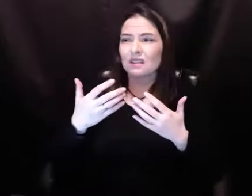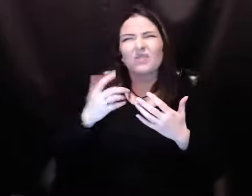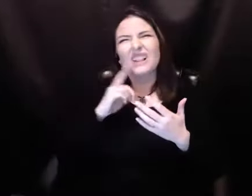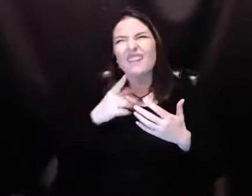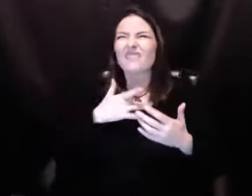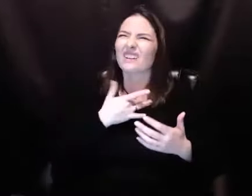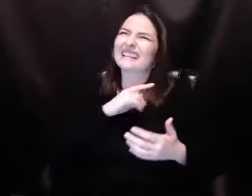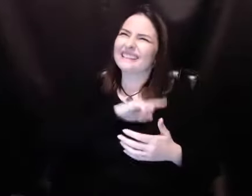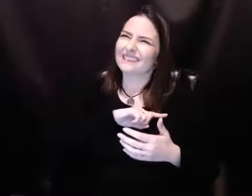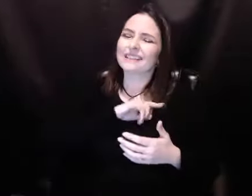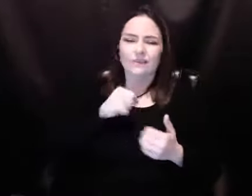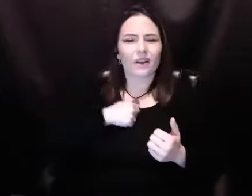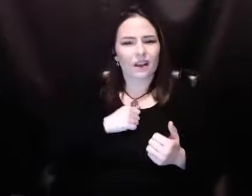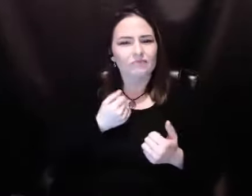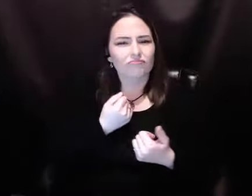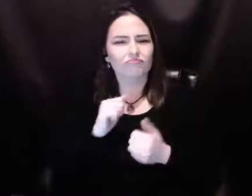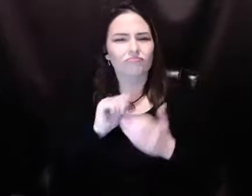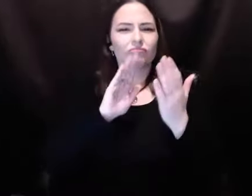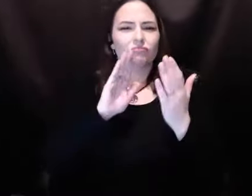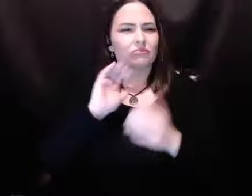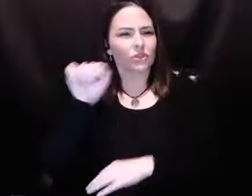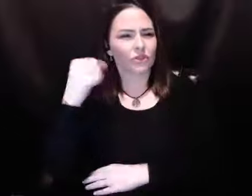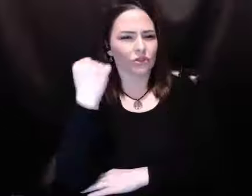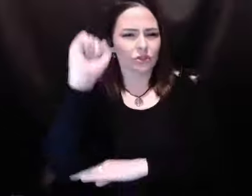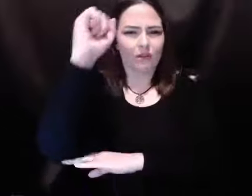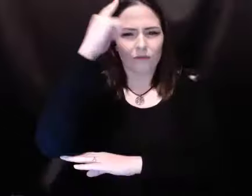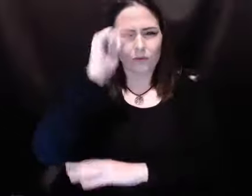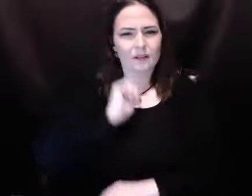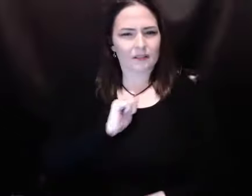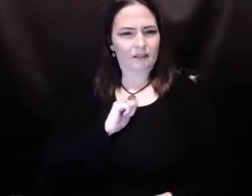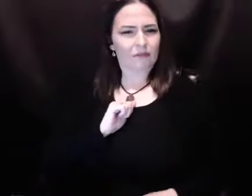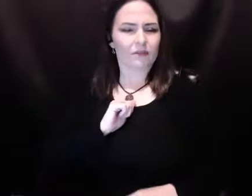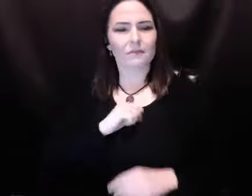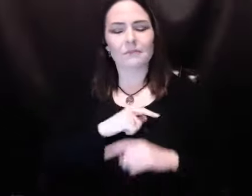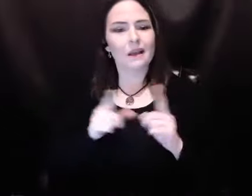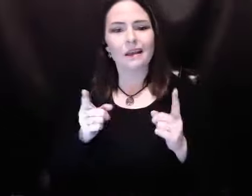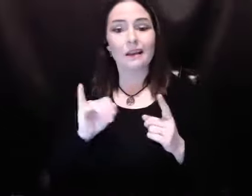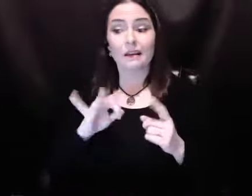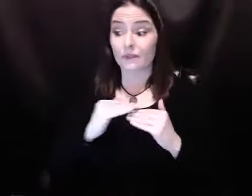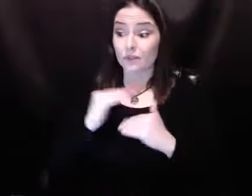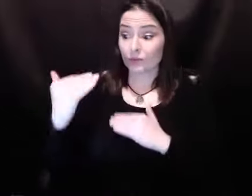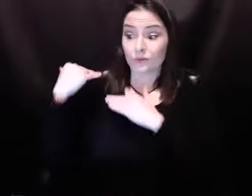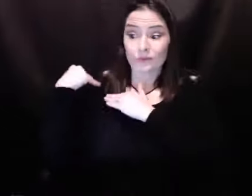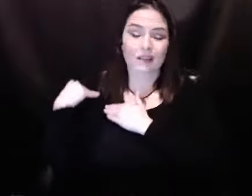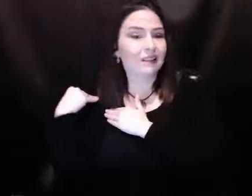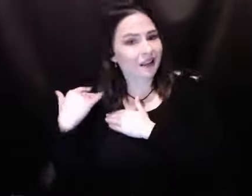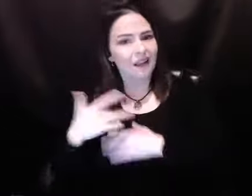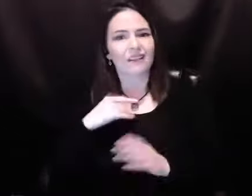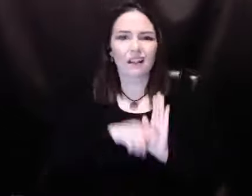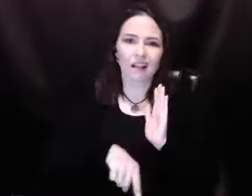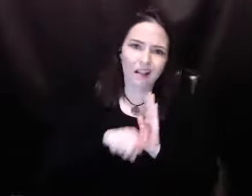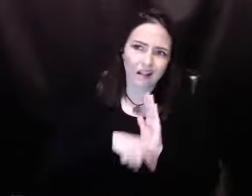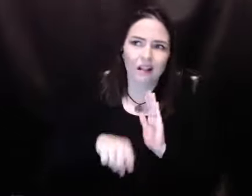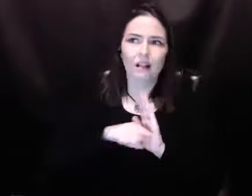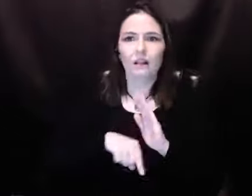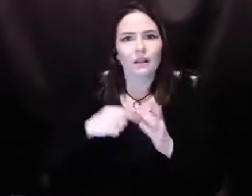or express my feelings because it hurt so much. I found ways of distracting myself from feeling too much. I abused my body